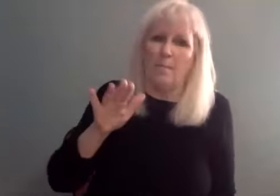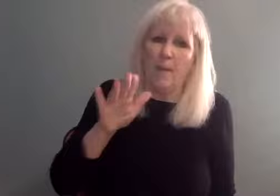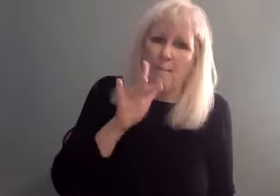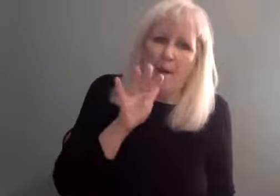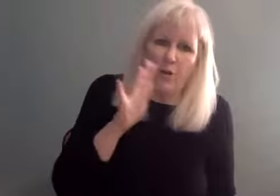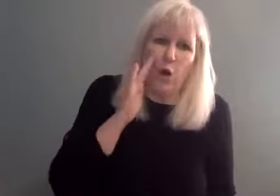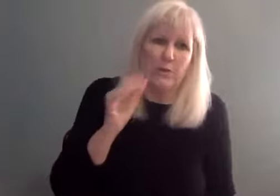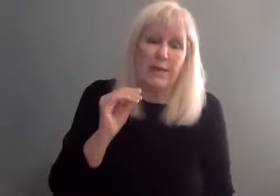home.